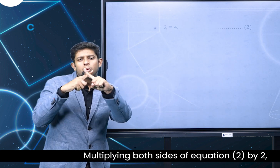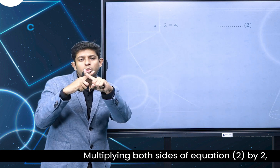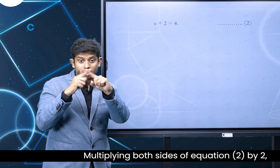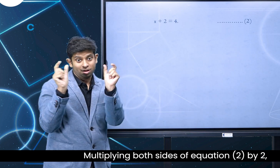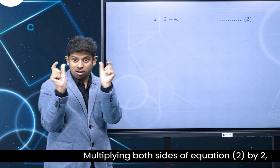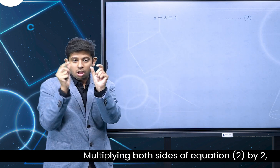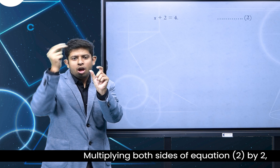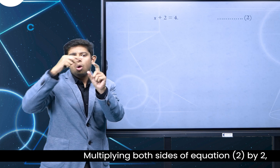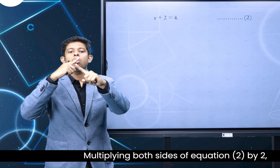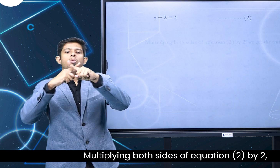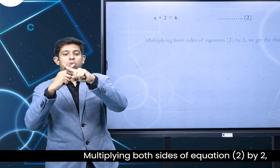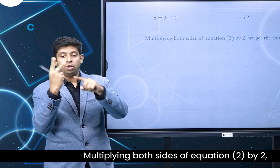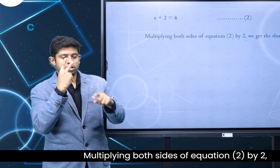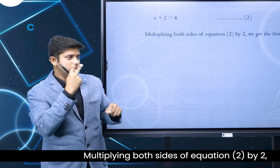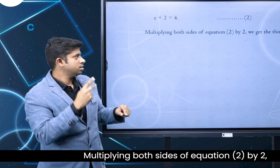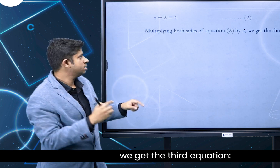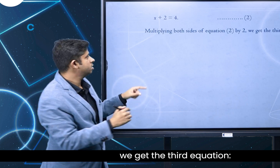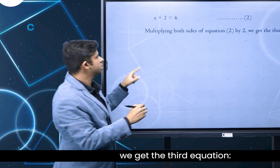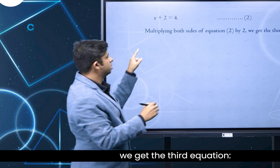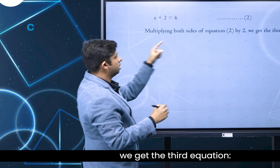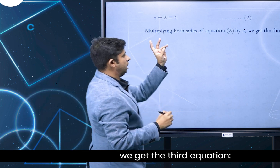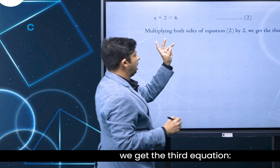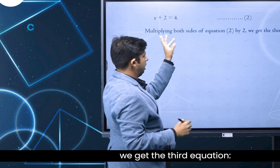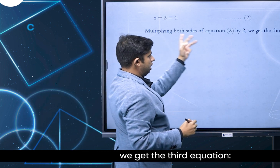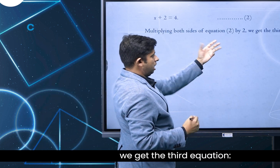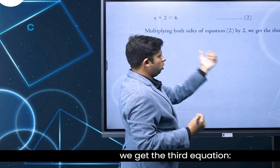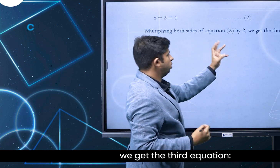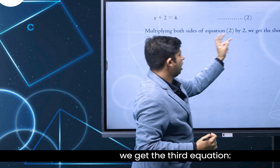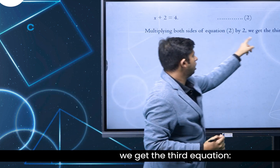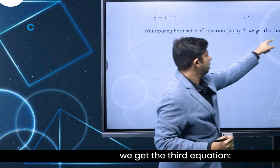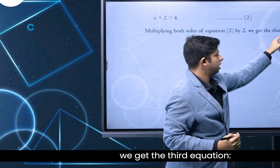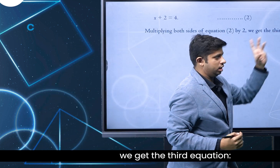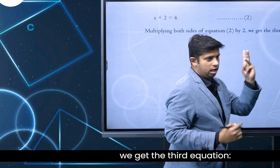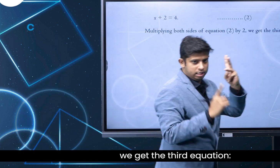Multiplying both sides of equation 2 by 2, we get the third equation.